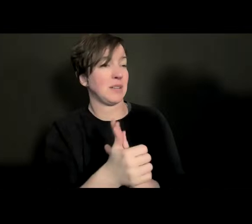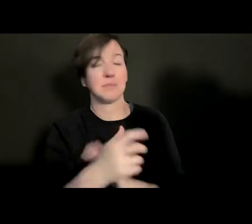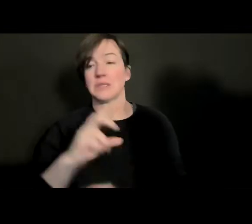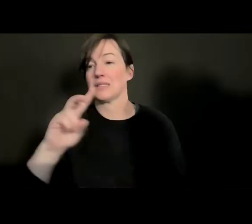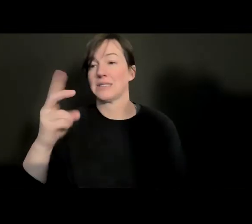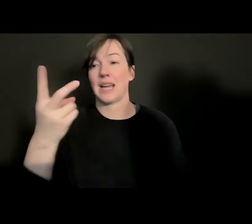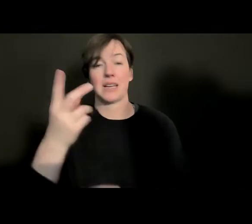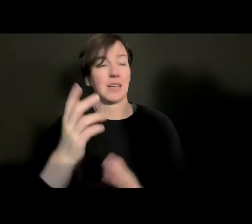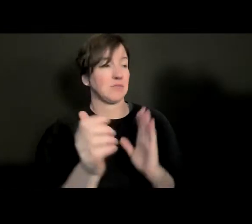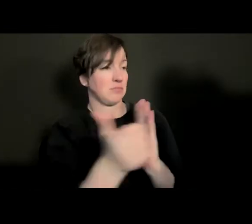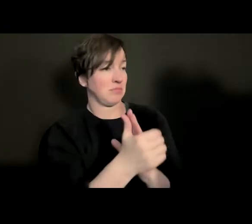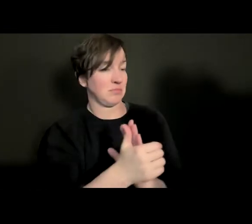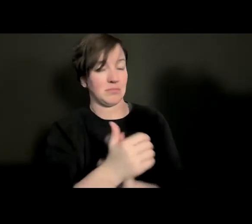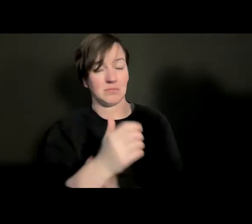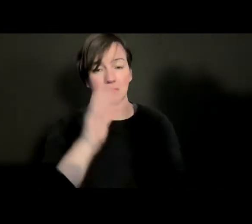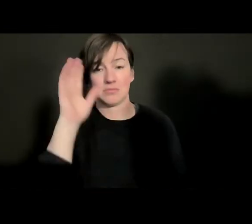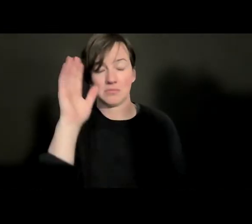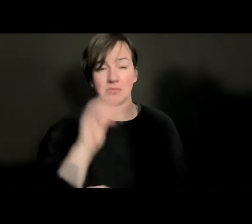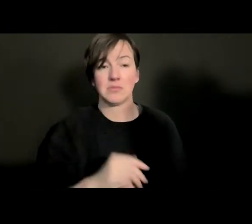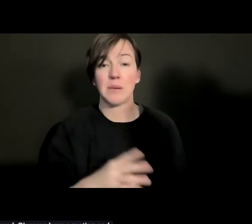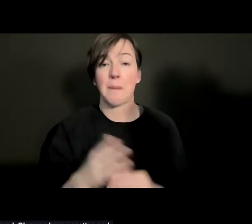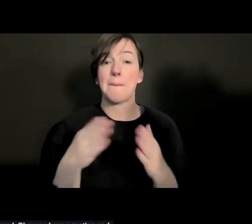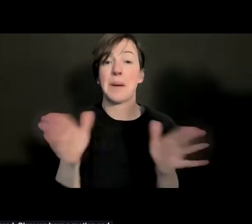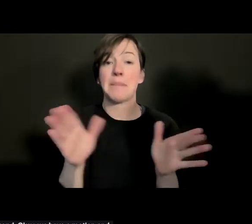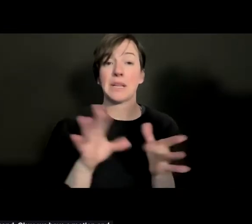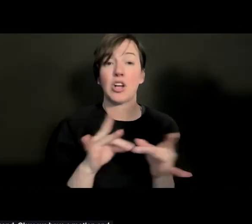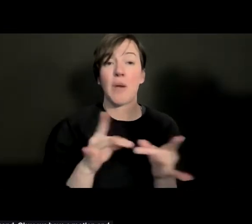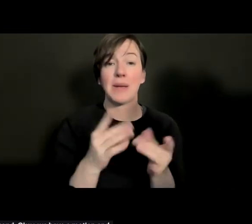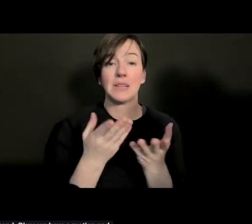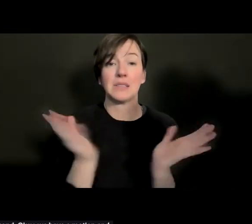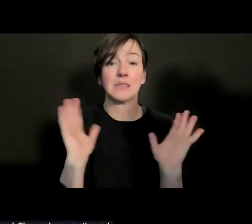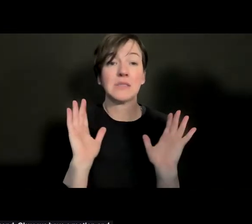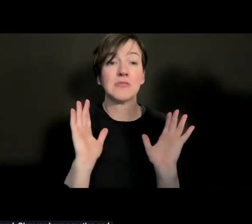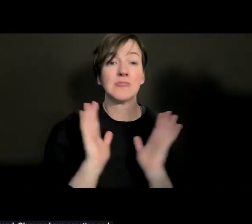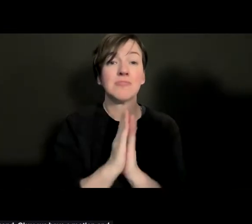we have a motion and a second. Is there public comment?